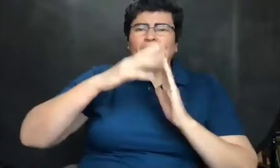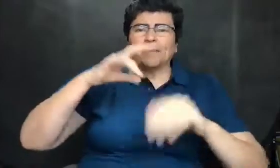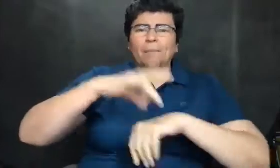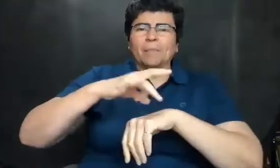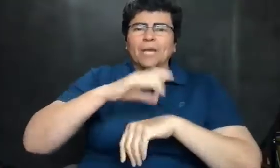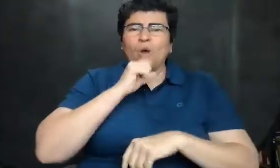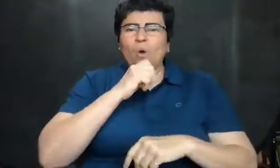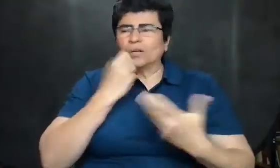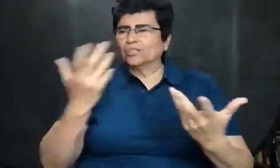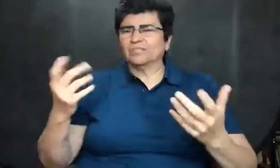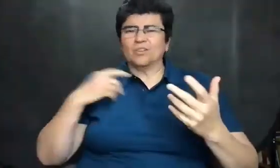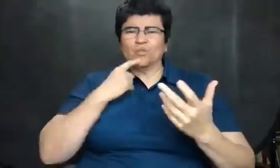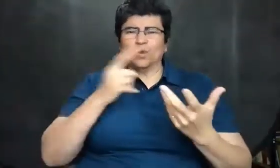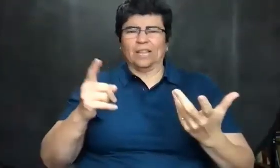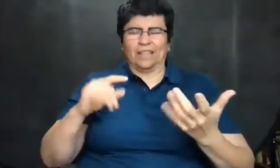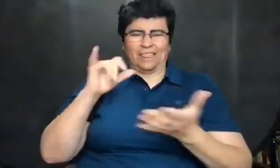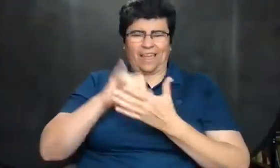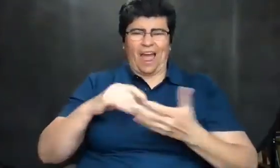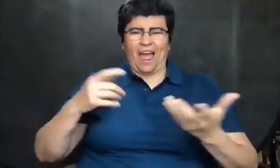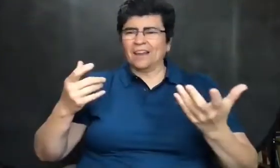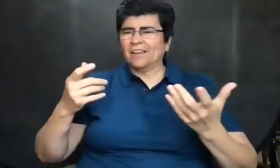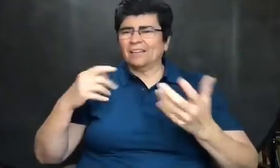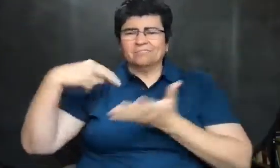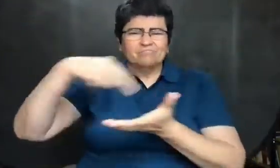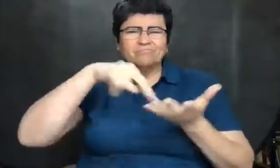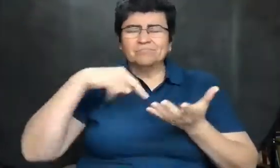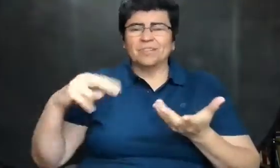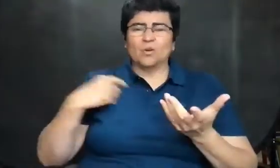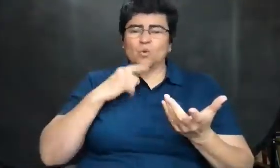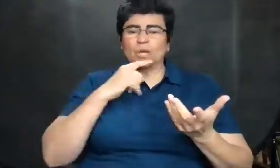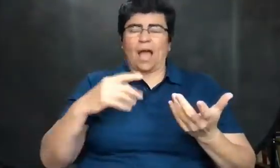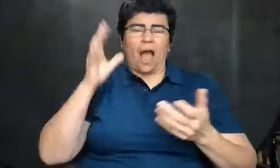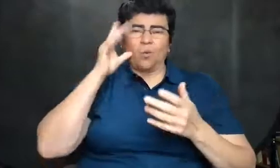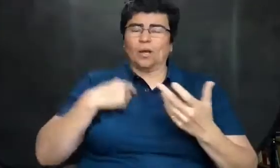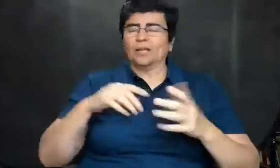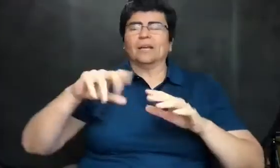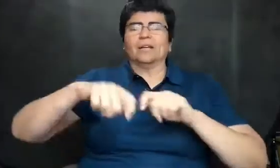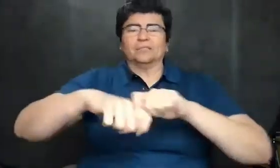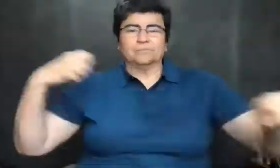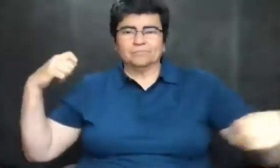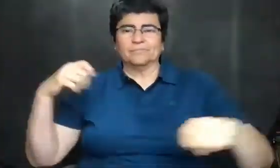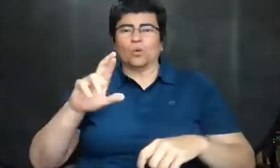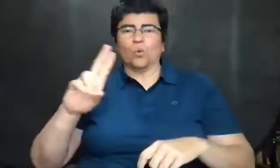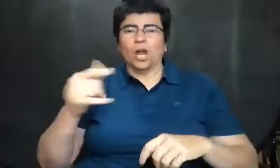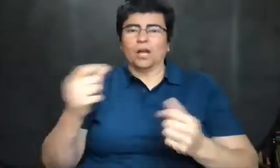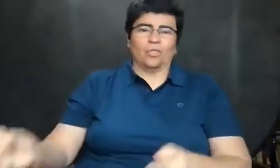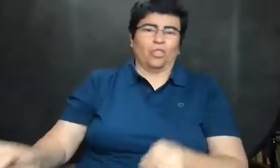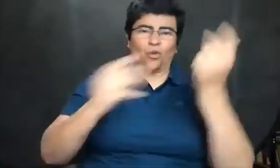taken cutting up a rug very seriously. And every time I'd drink, I'd cut up another piece of rug and throw it out the front door,